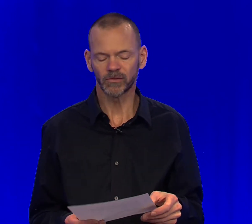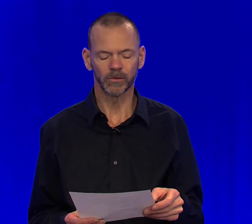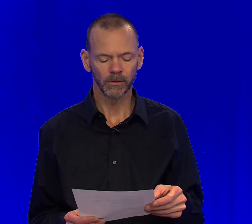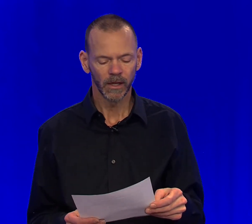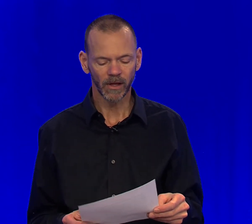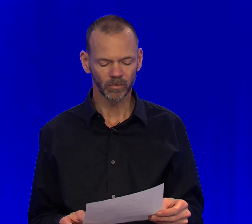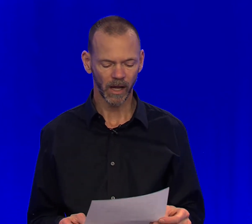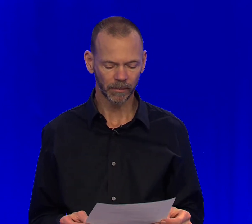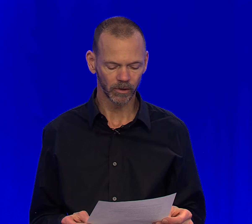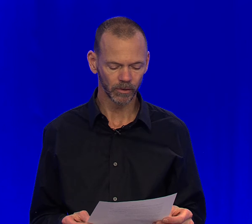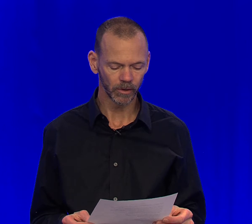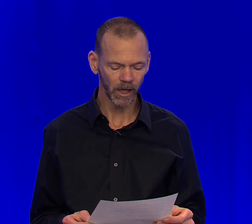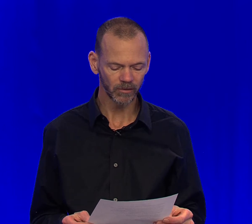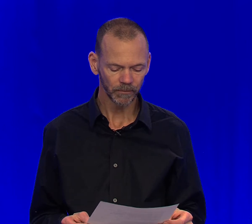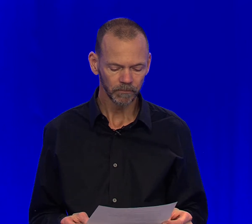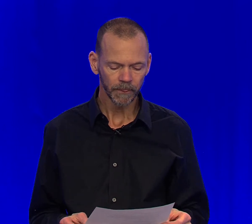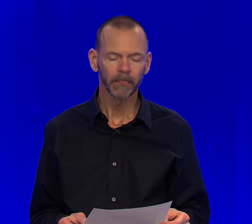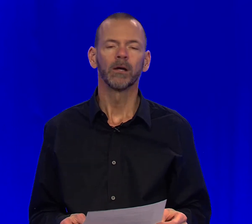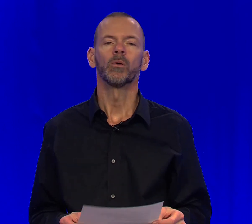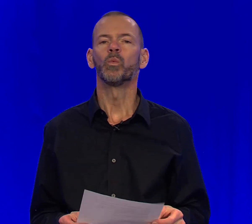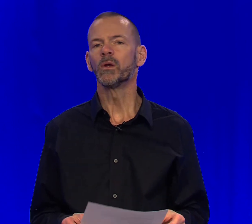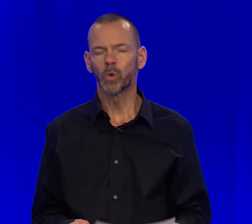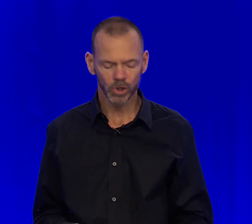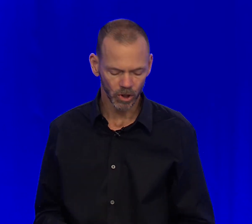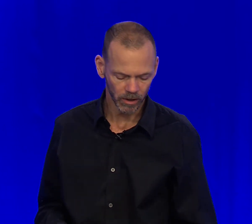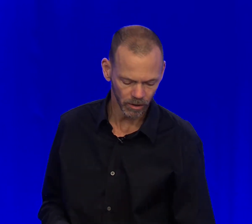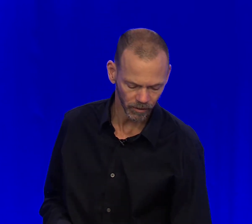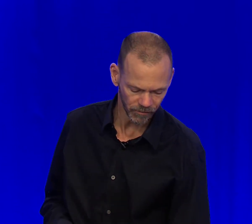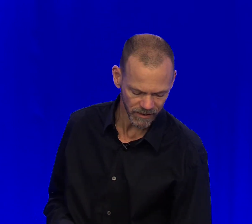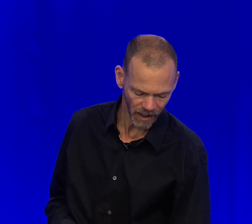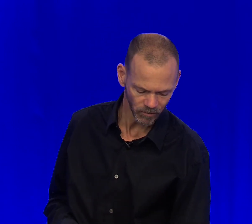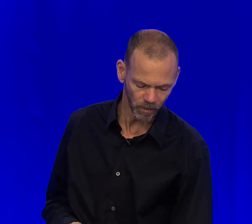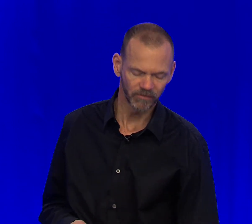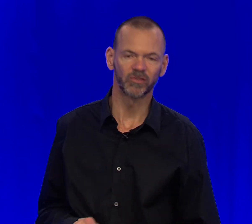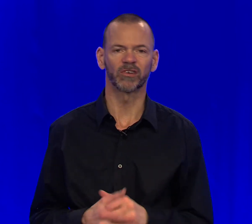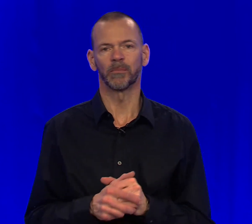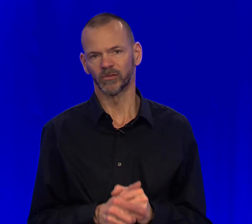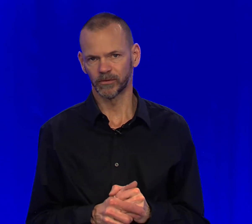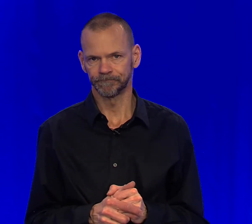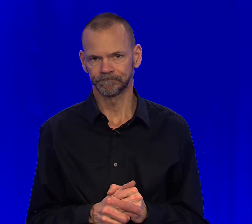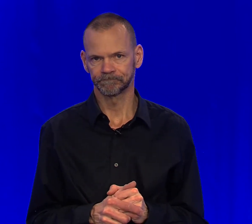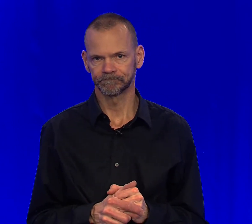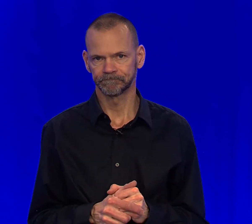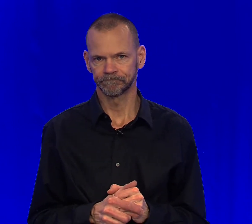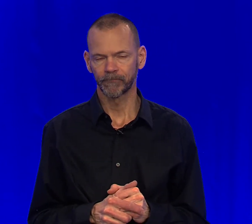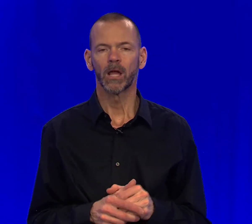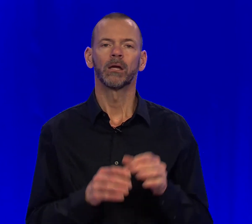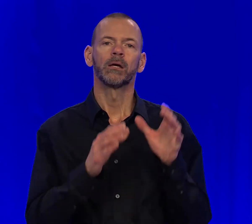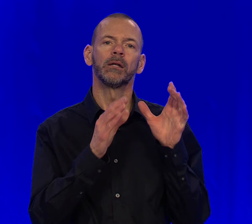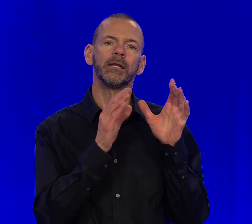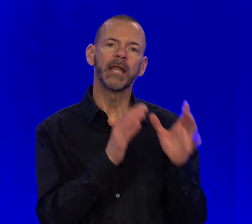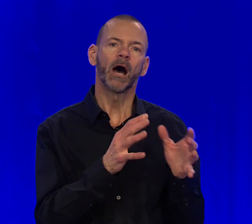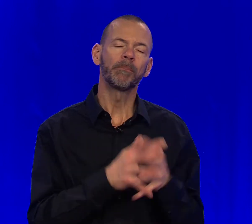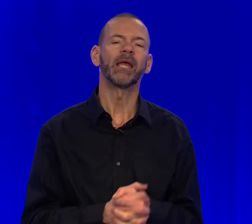faster. That's what happened in her case. We worked on her 3 times a week for 6 months. Now